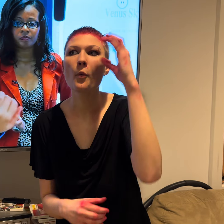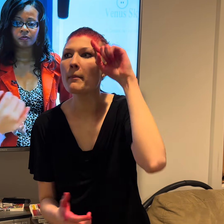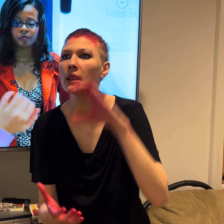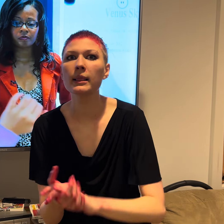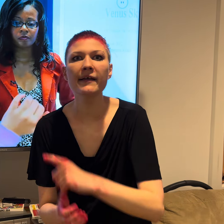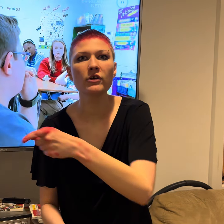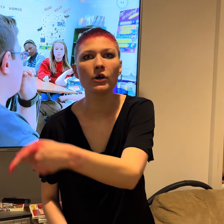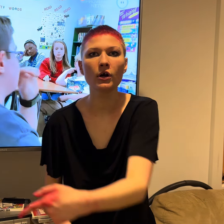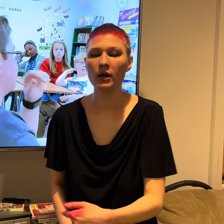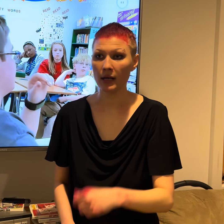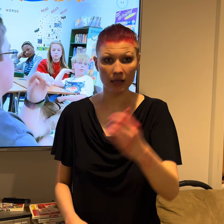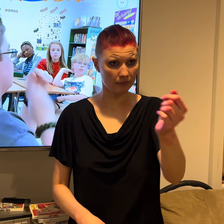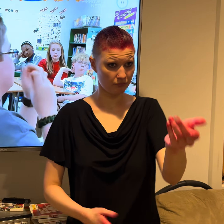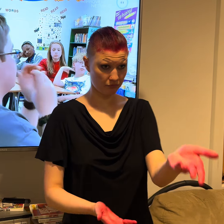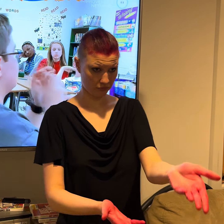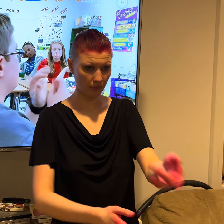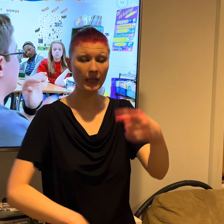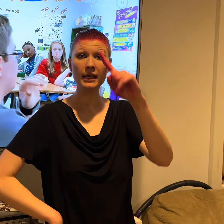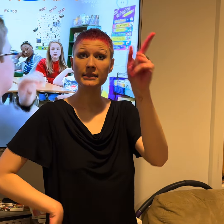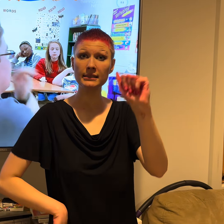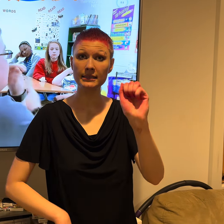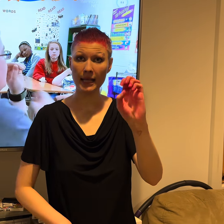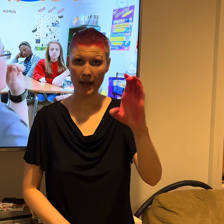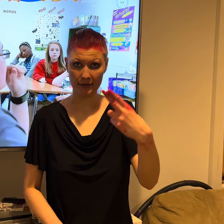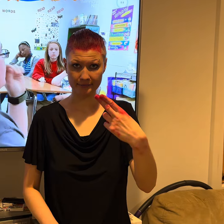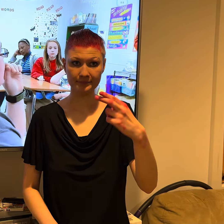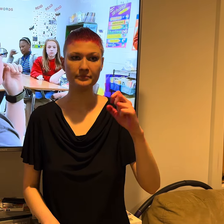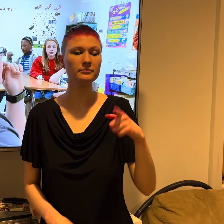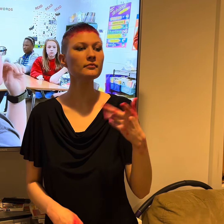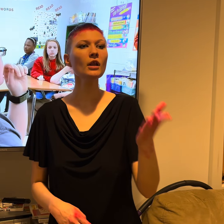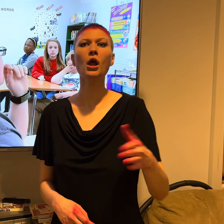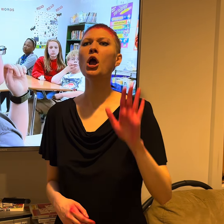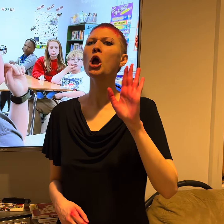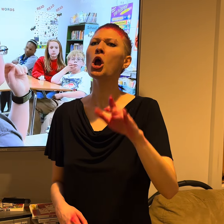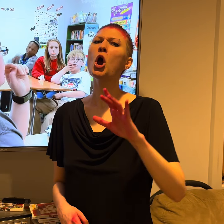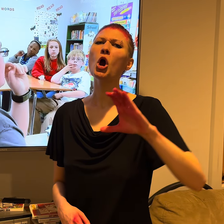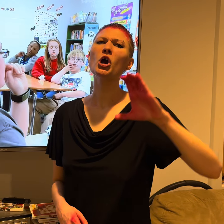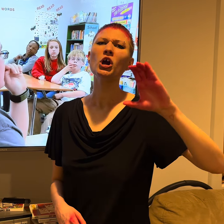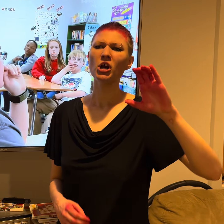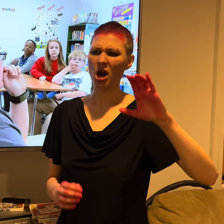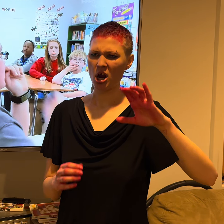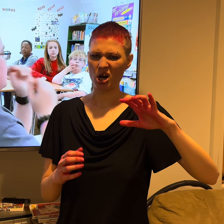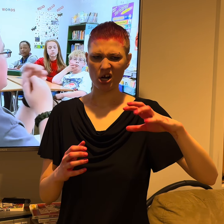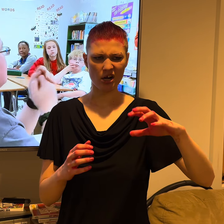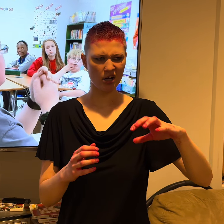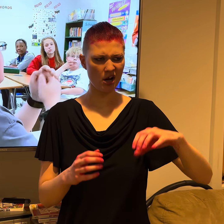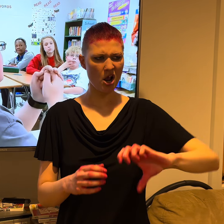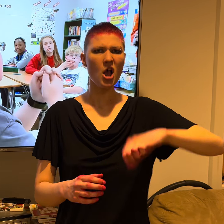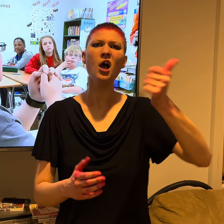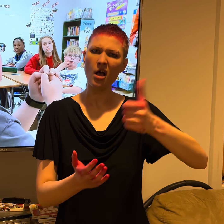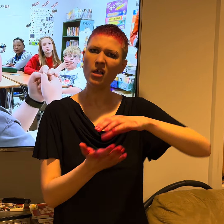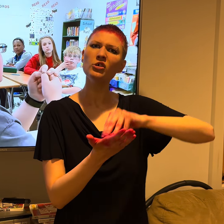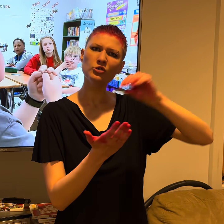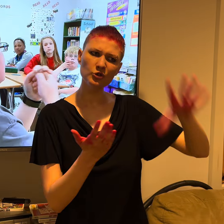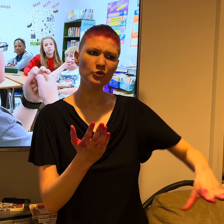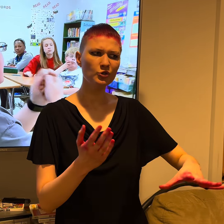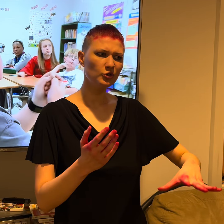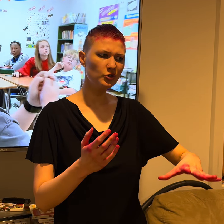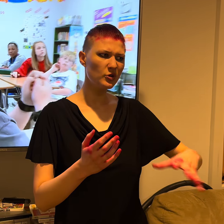Her classmates walked her in the closet at the same time when the sun actually did